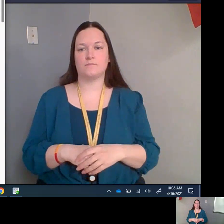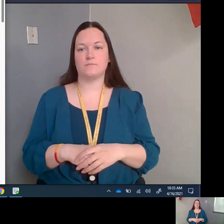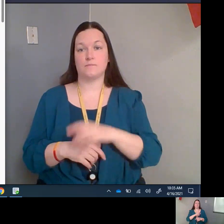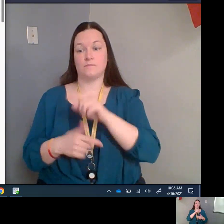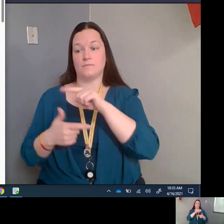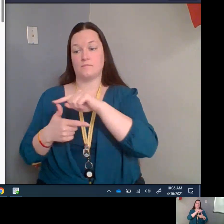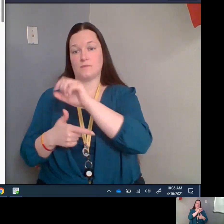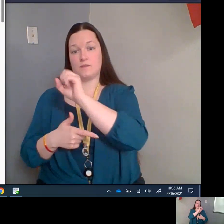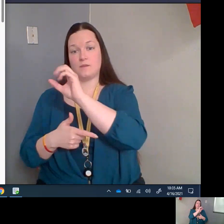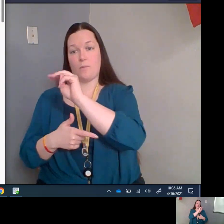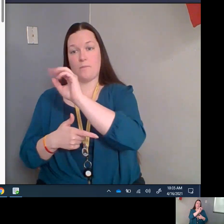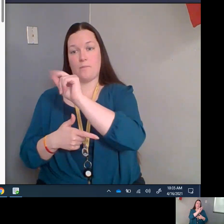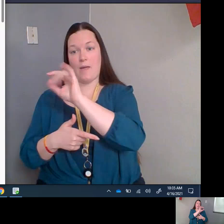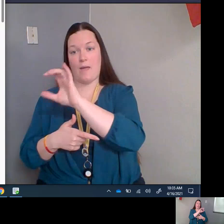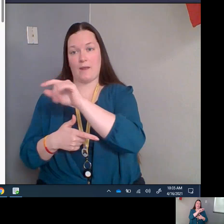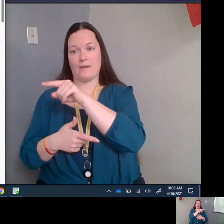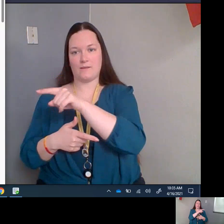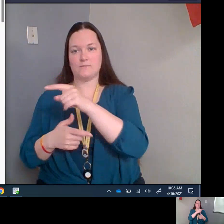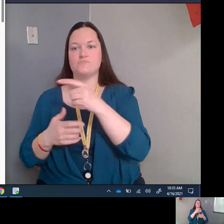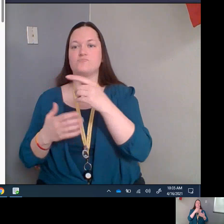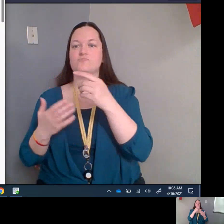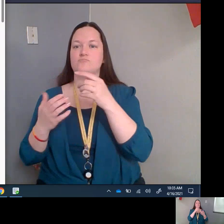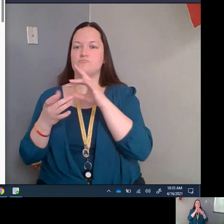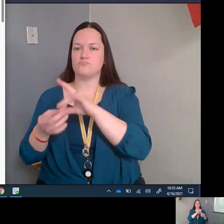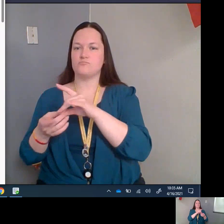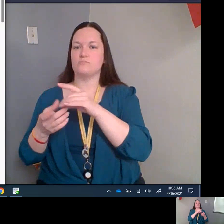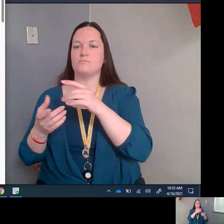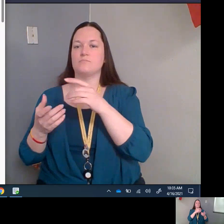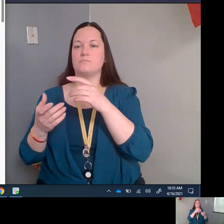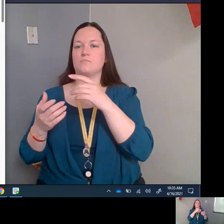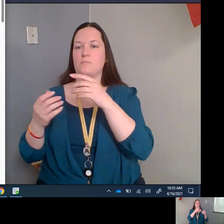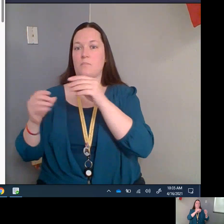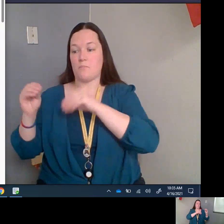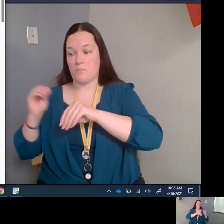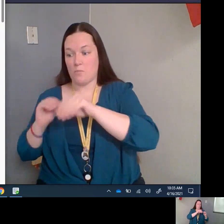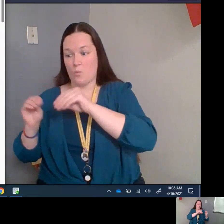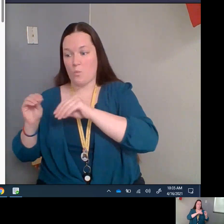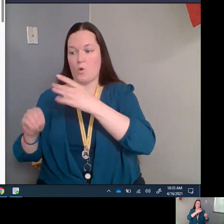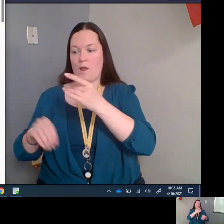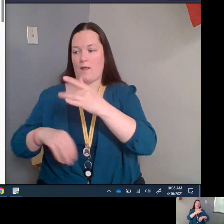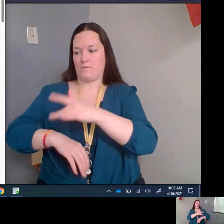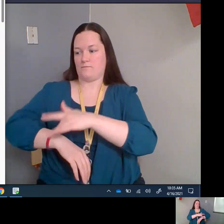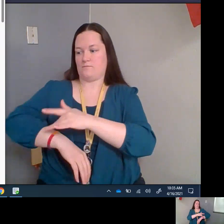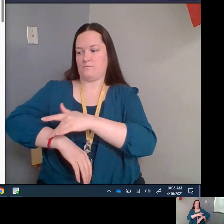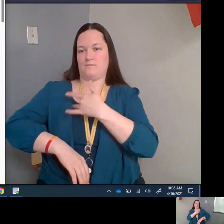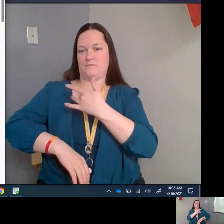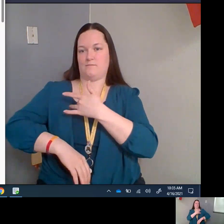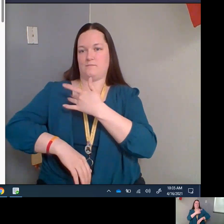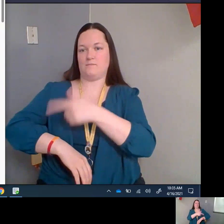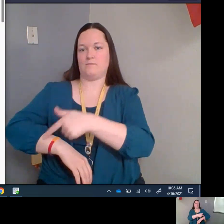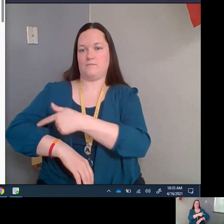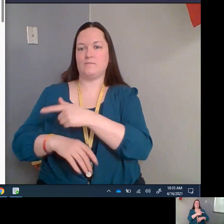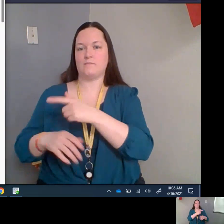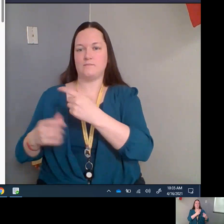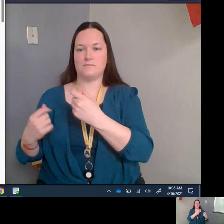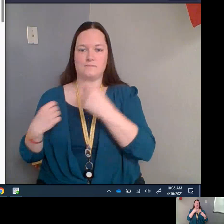The somatic nervous system is responsible for carrying motor and sensory information both to and from the central nervous